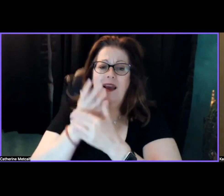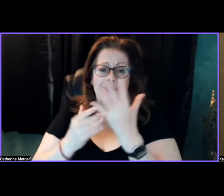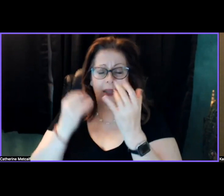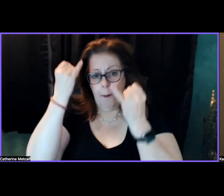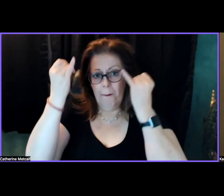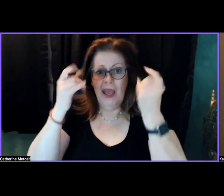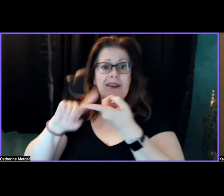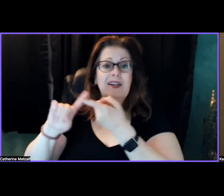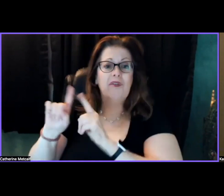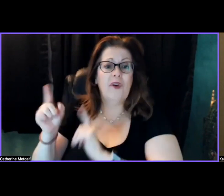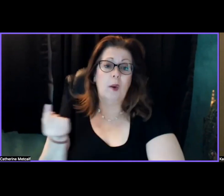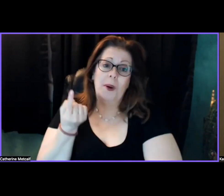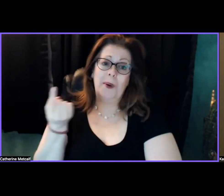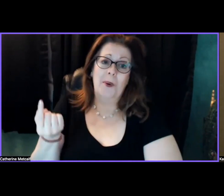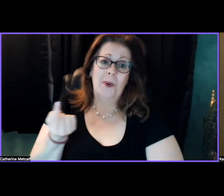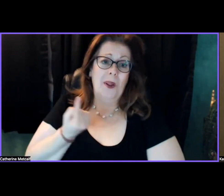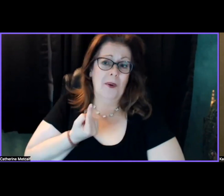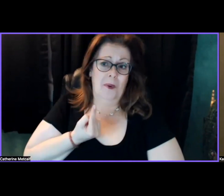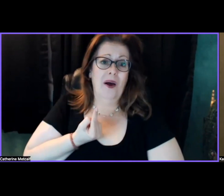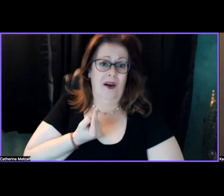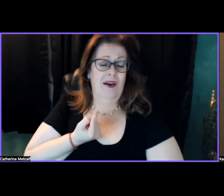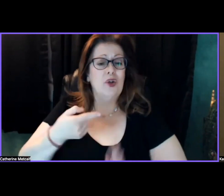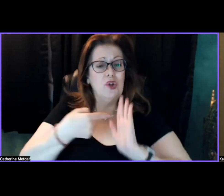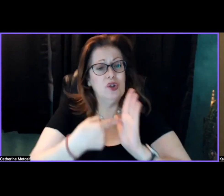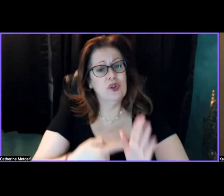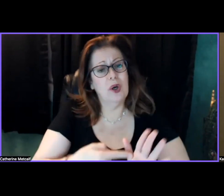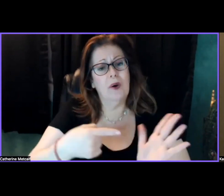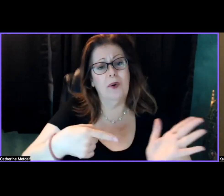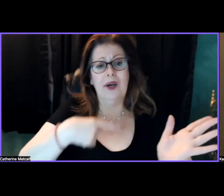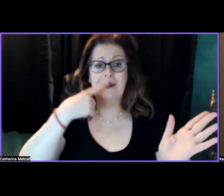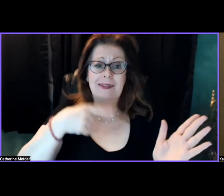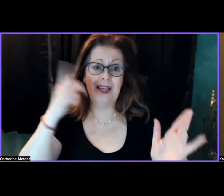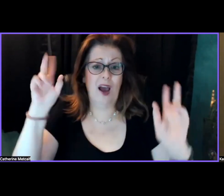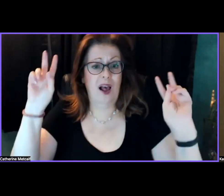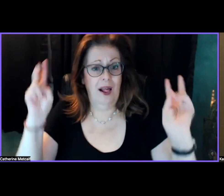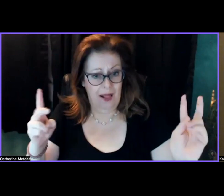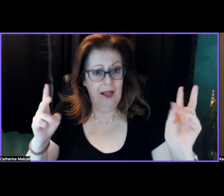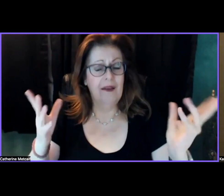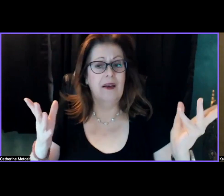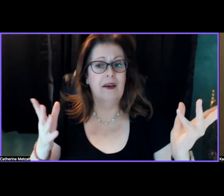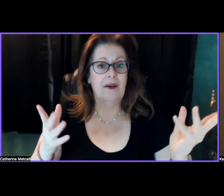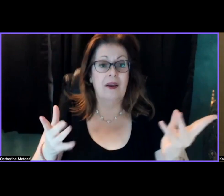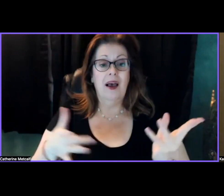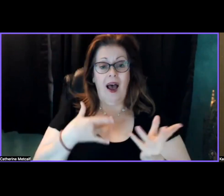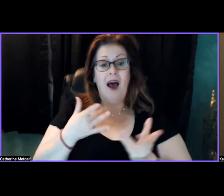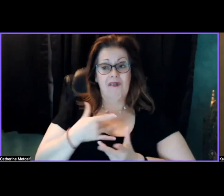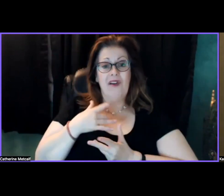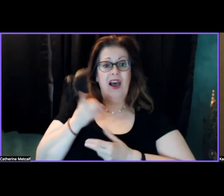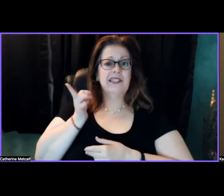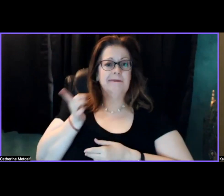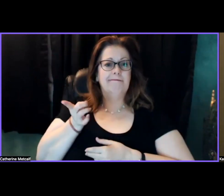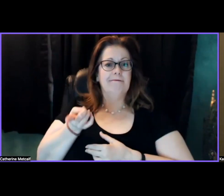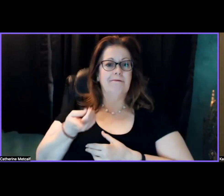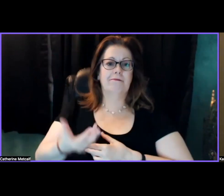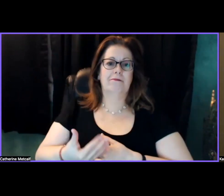could fit inside a show and tell shell. And I truly believed the sea was trapped inside. Thank